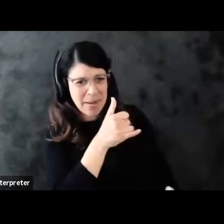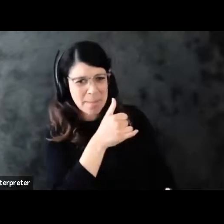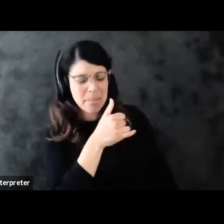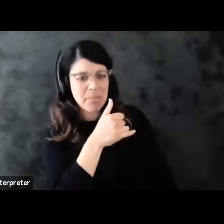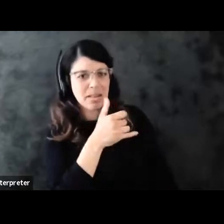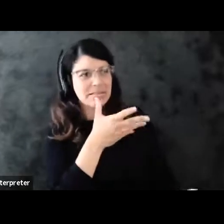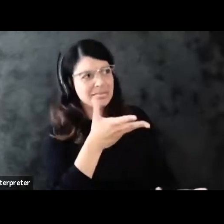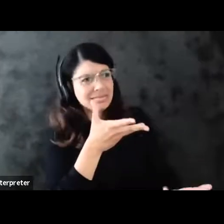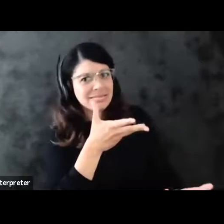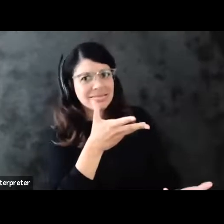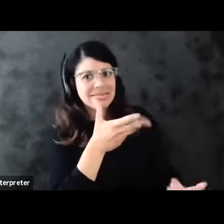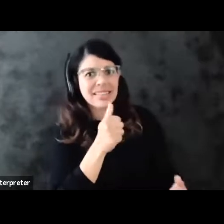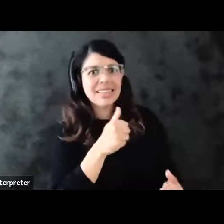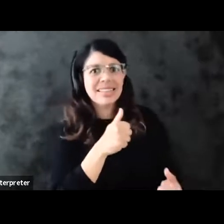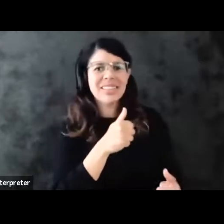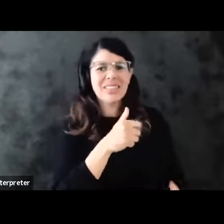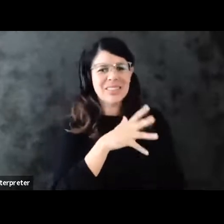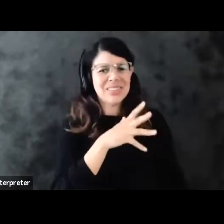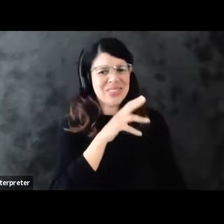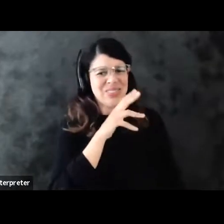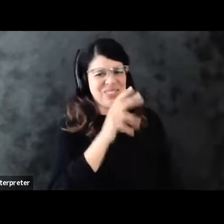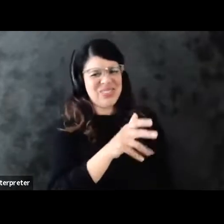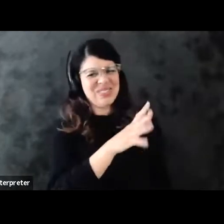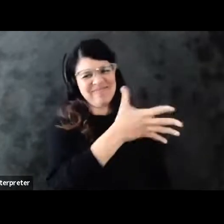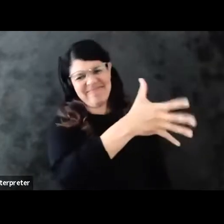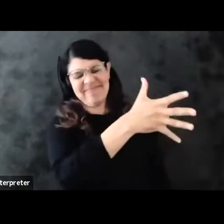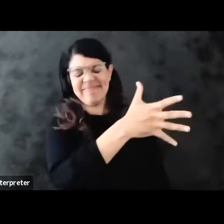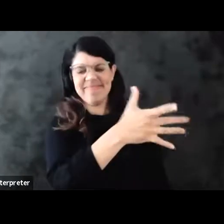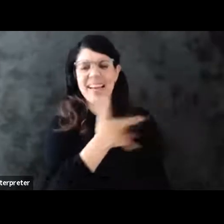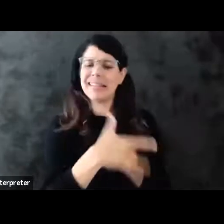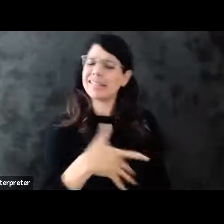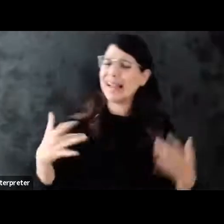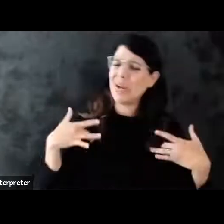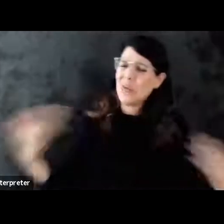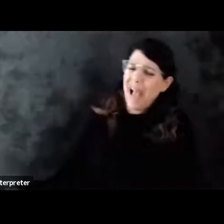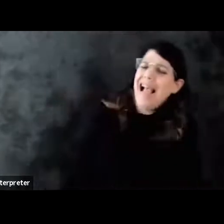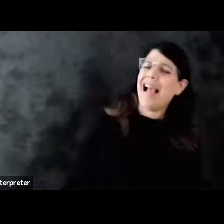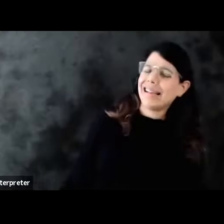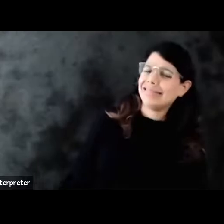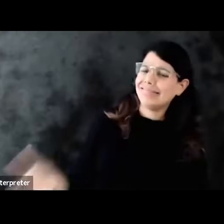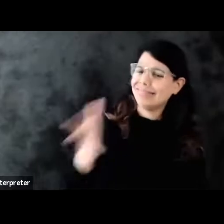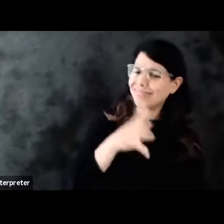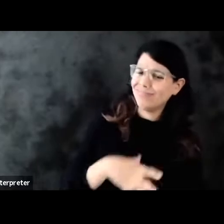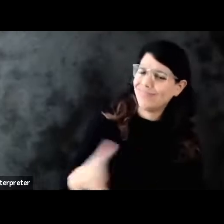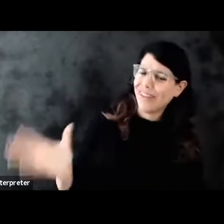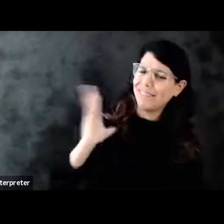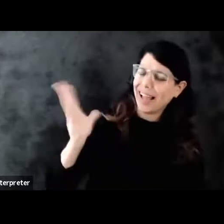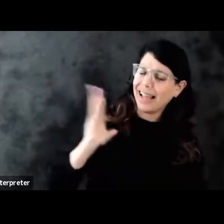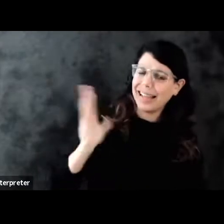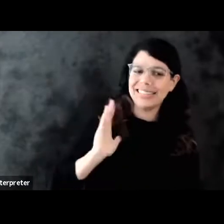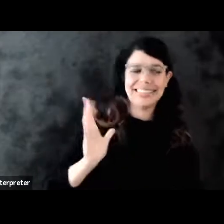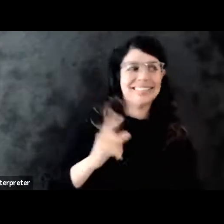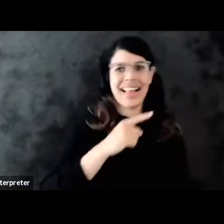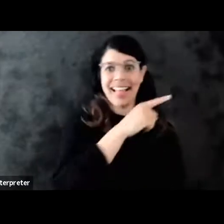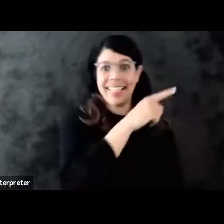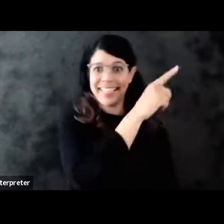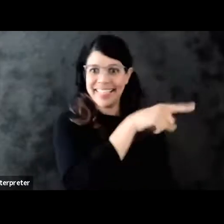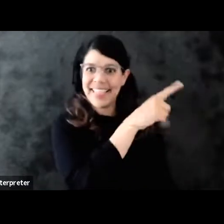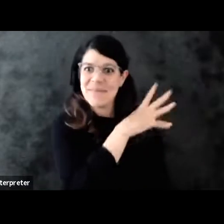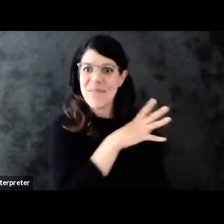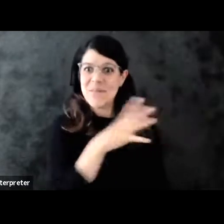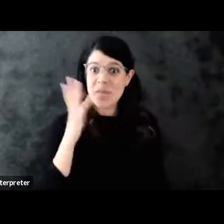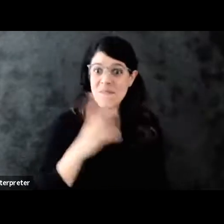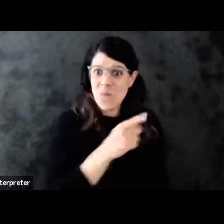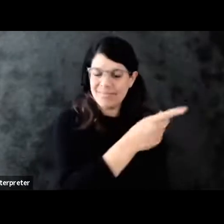sisters, don't do this stuff. They thought I was crazy. So anyway, I said, let me know. And so one of the things